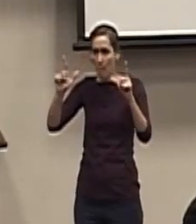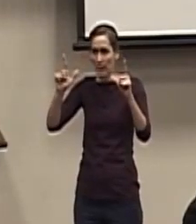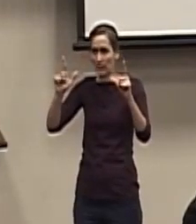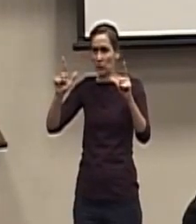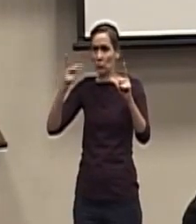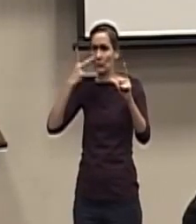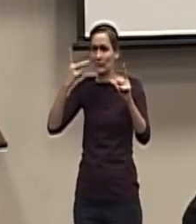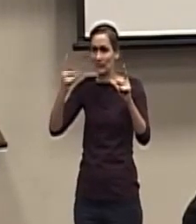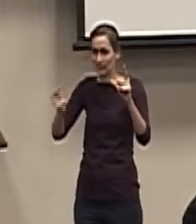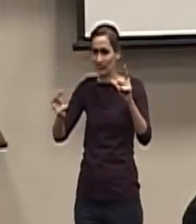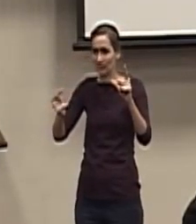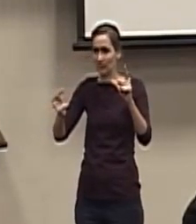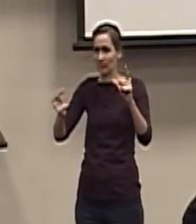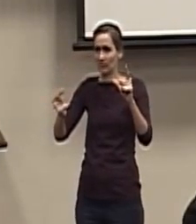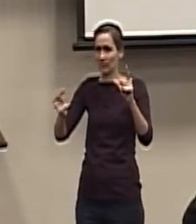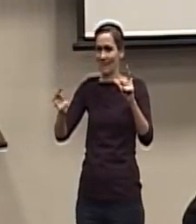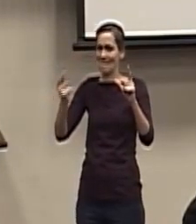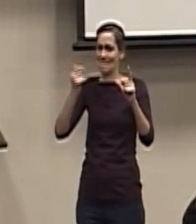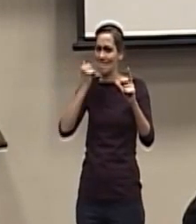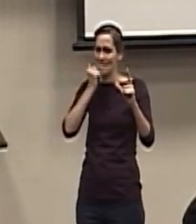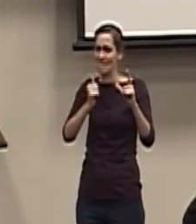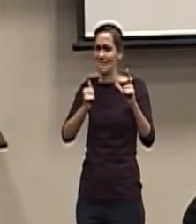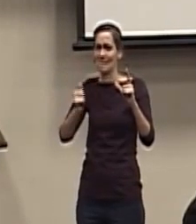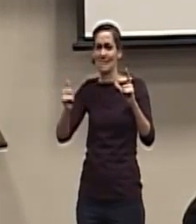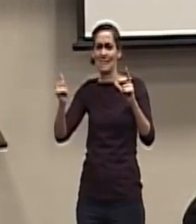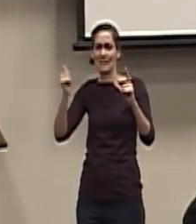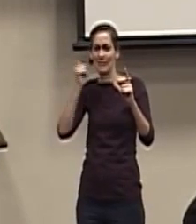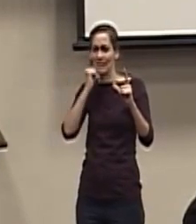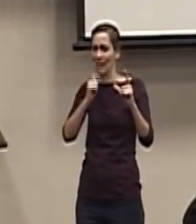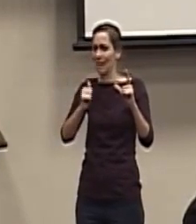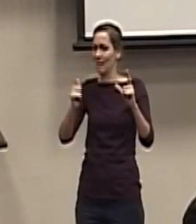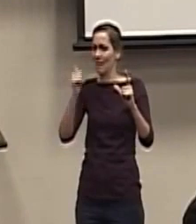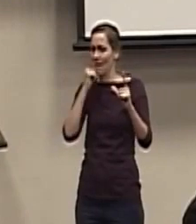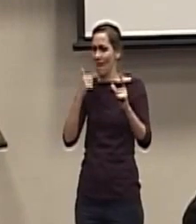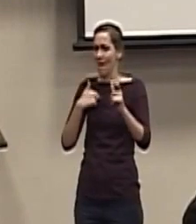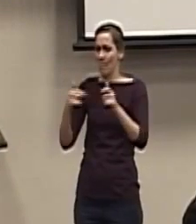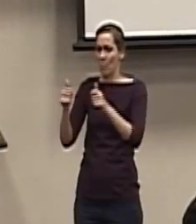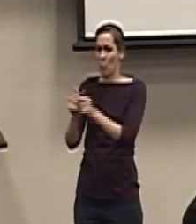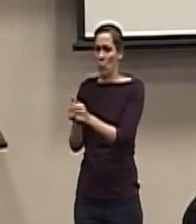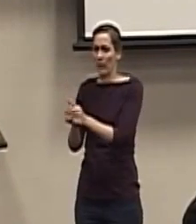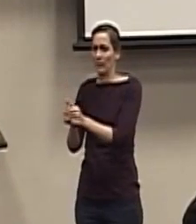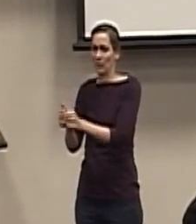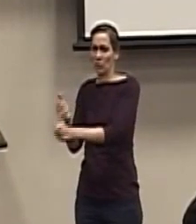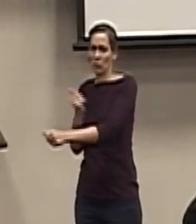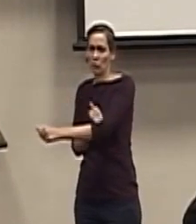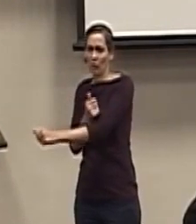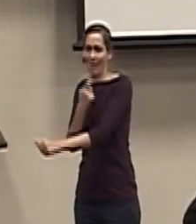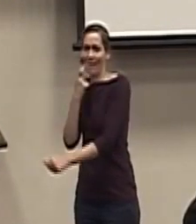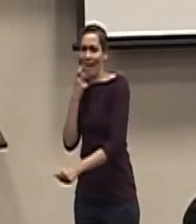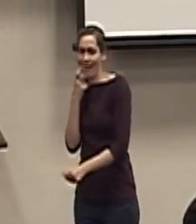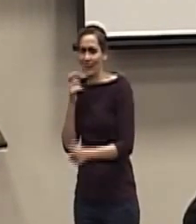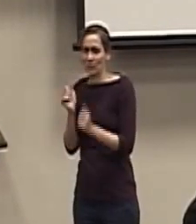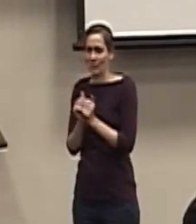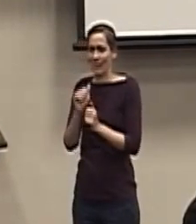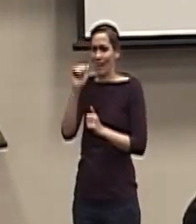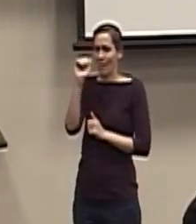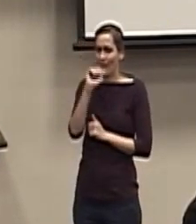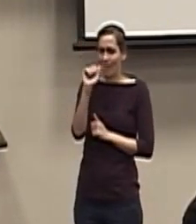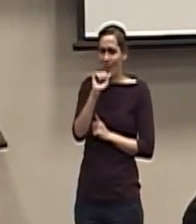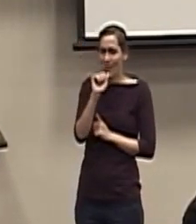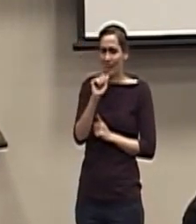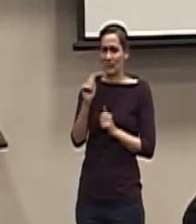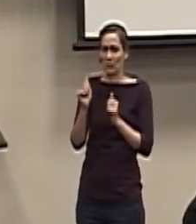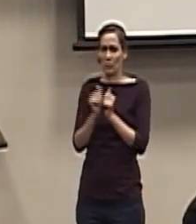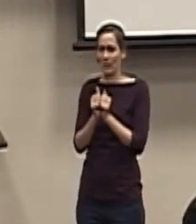I spend my days with drug addicts and with alcoholics, with the mentally